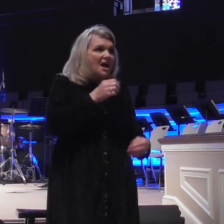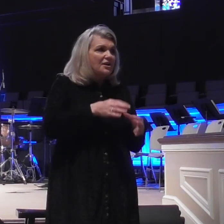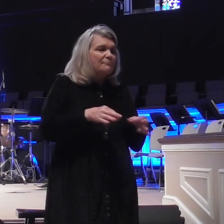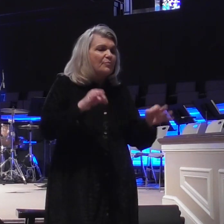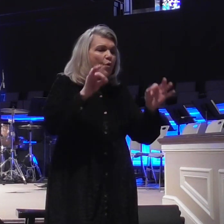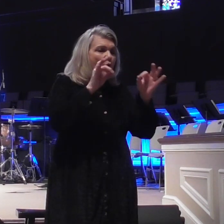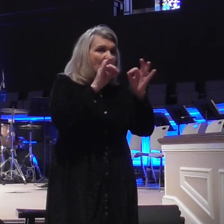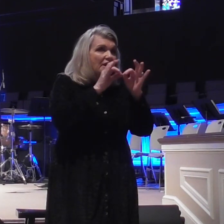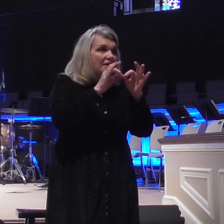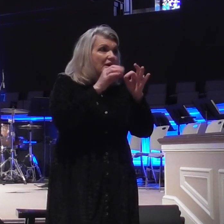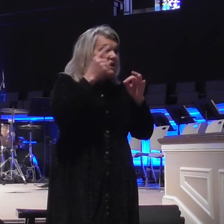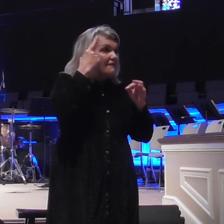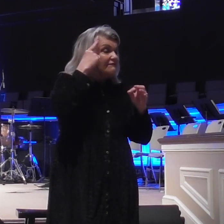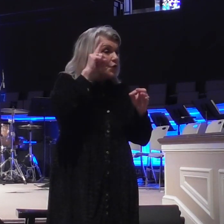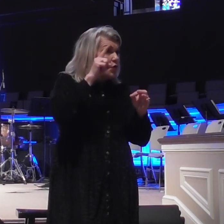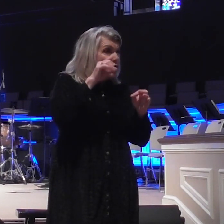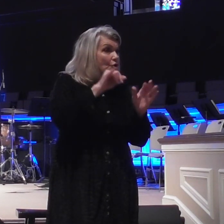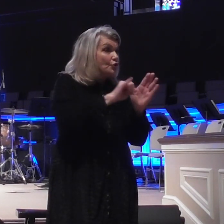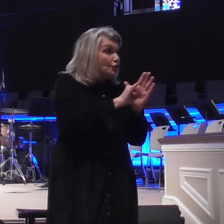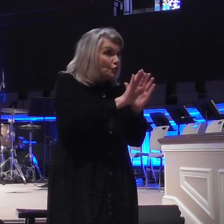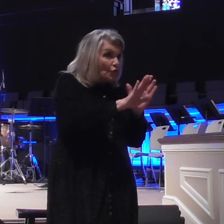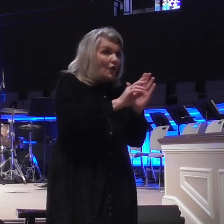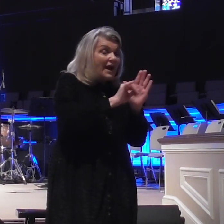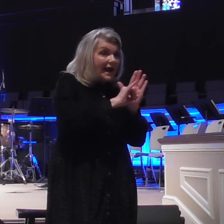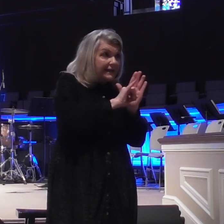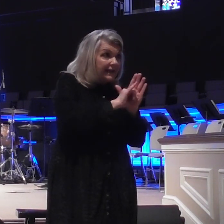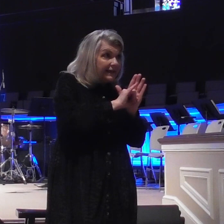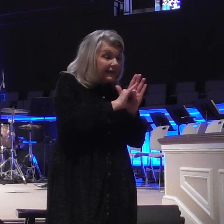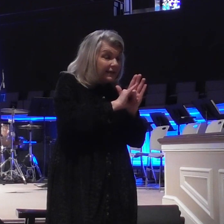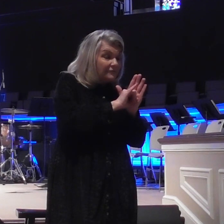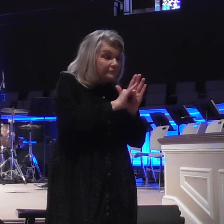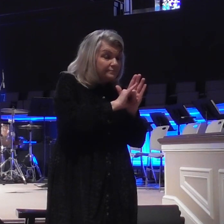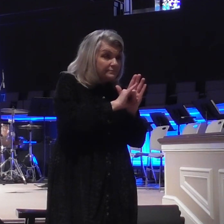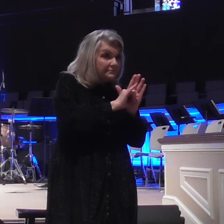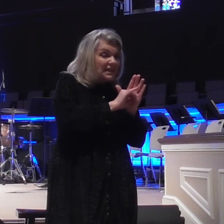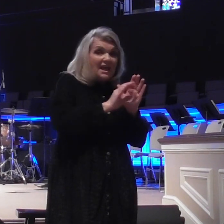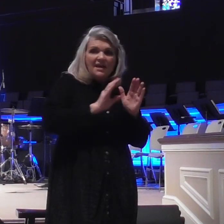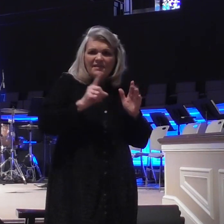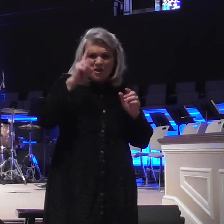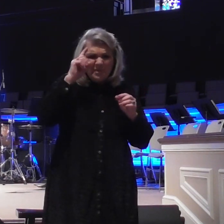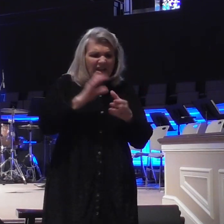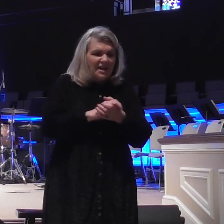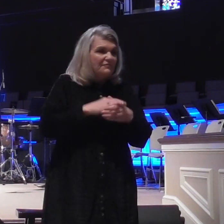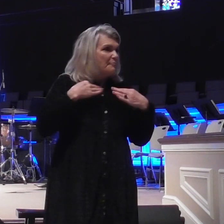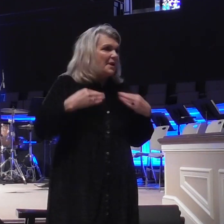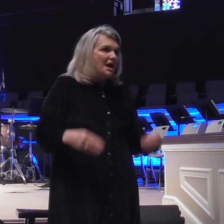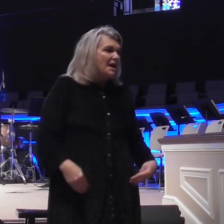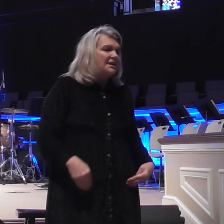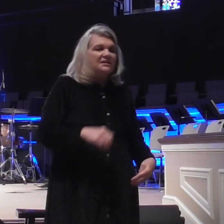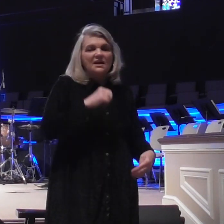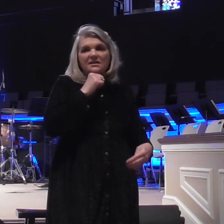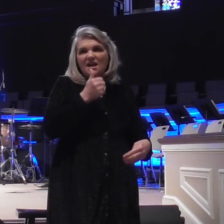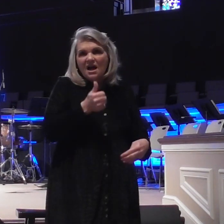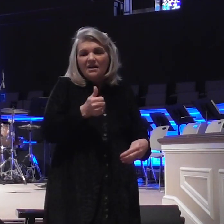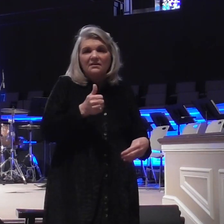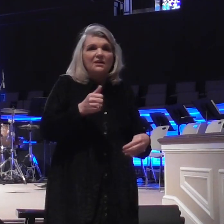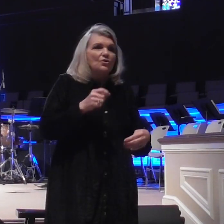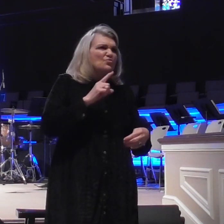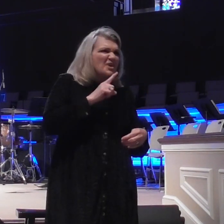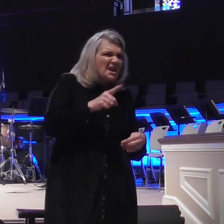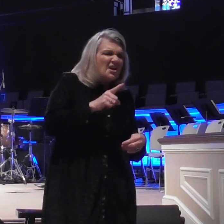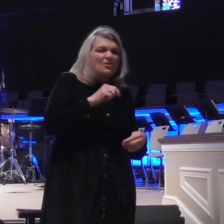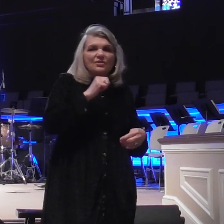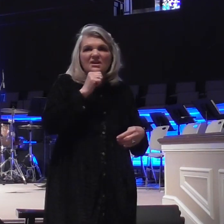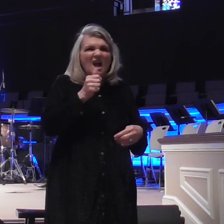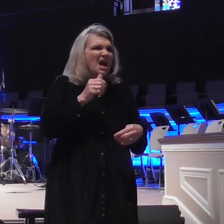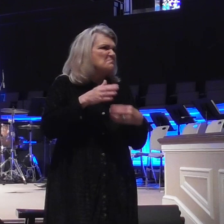non-essential. It was just something less real than everything else, to be dispensed with, thrown away. It didn't matter what you did